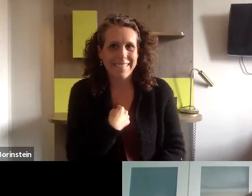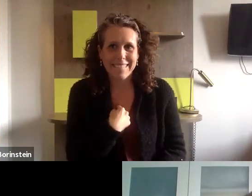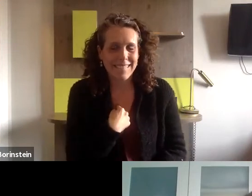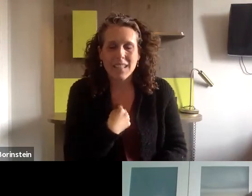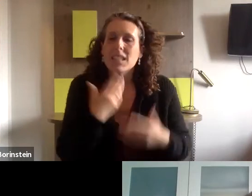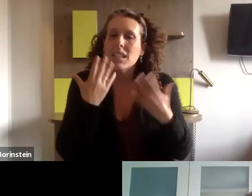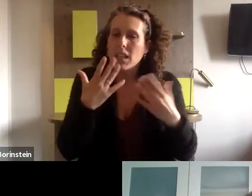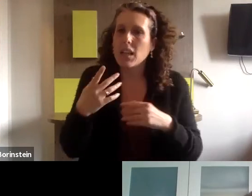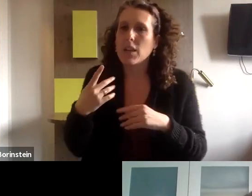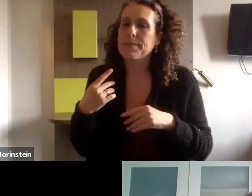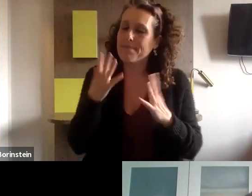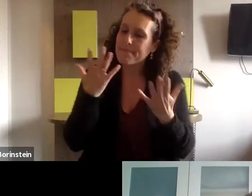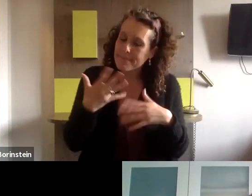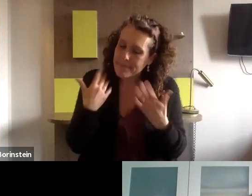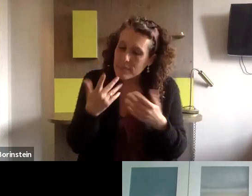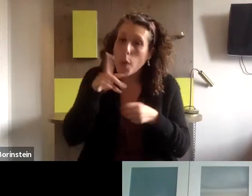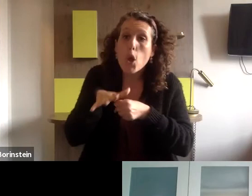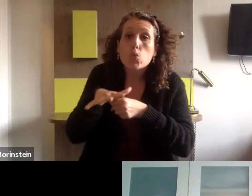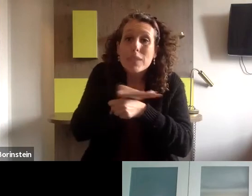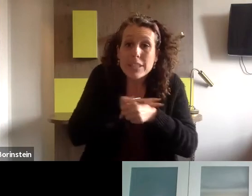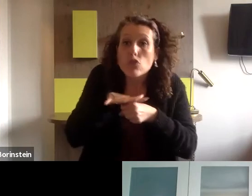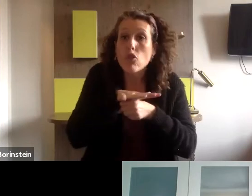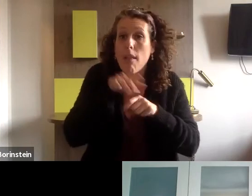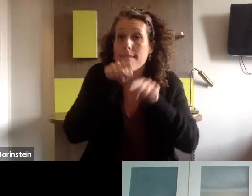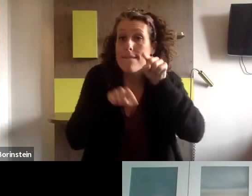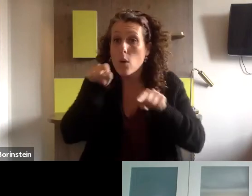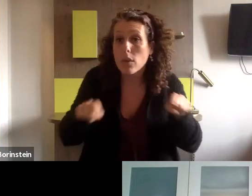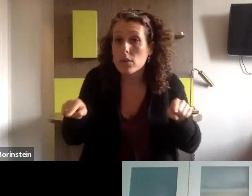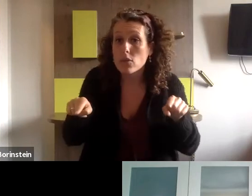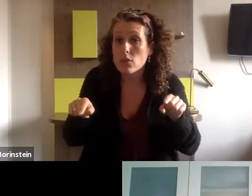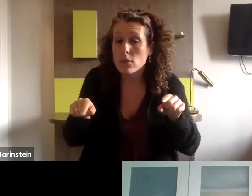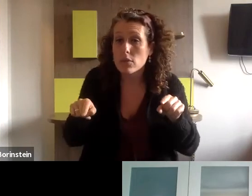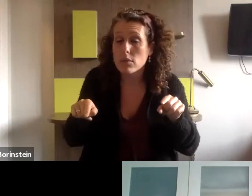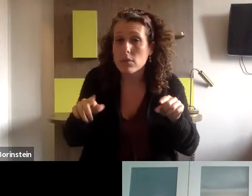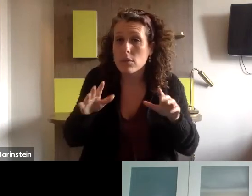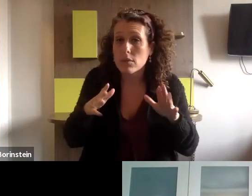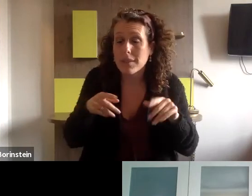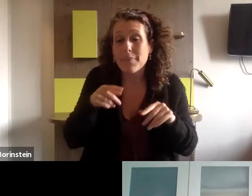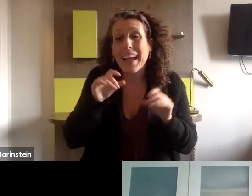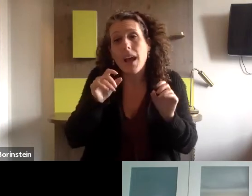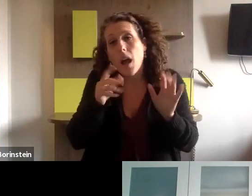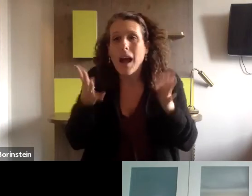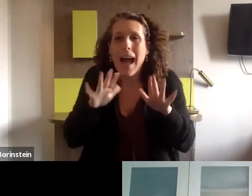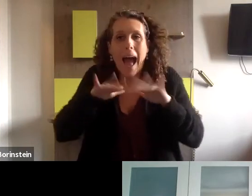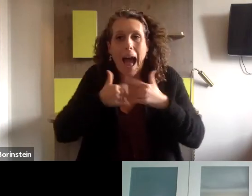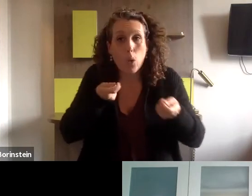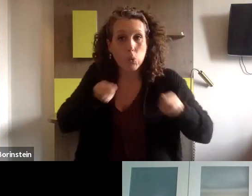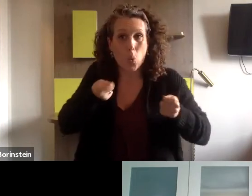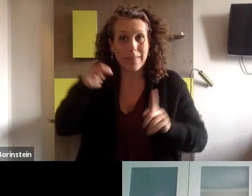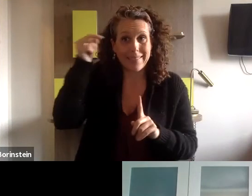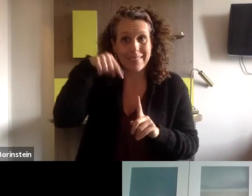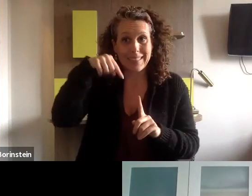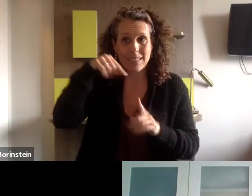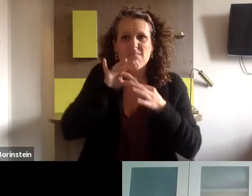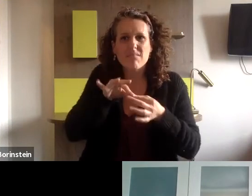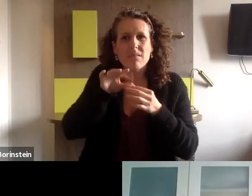What we tried in terms of regional variation, and this is just where you can control it, like in